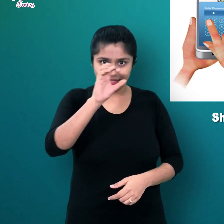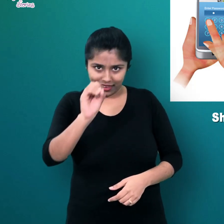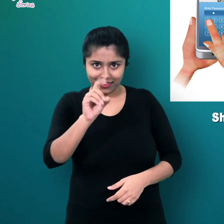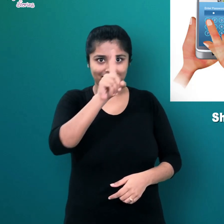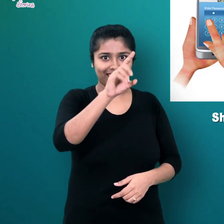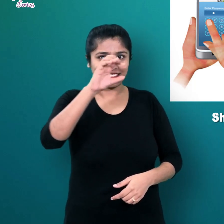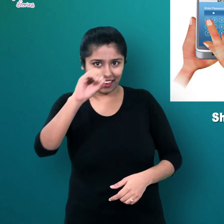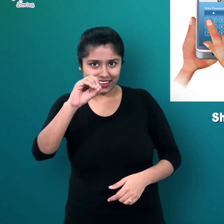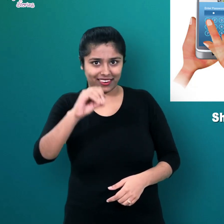10-10-97.